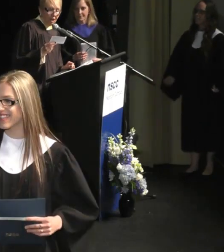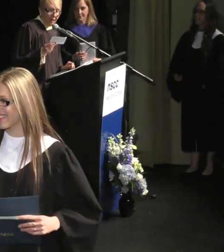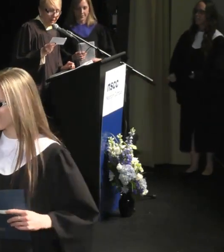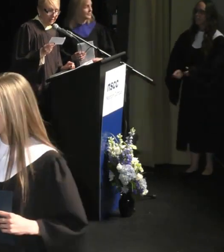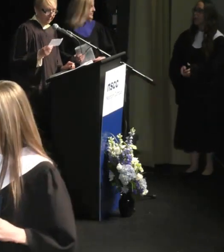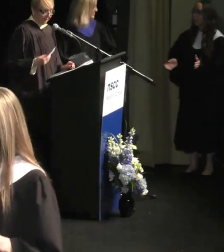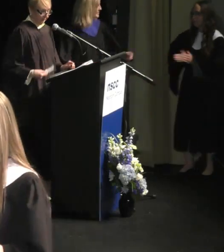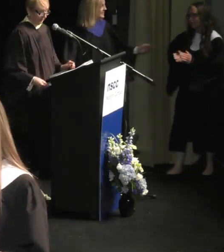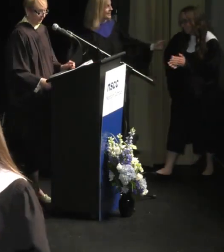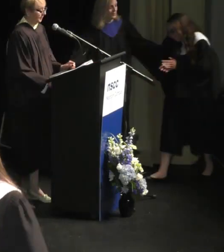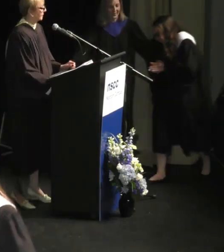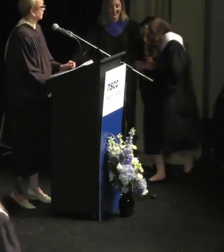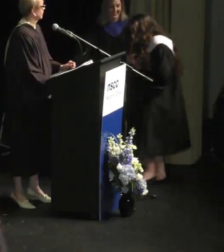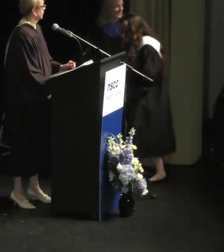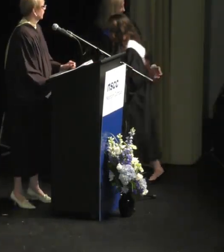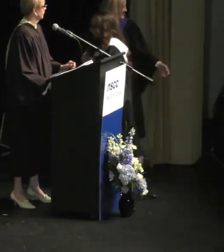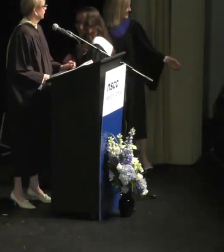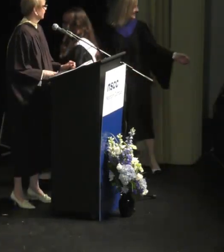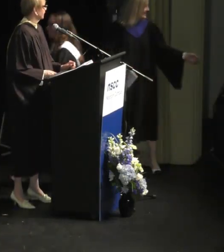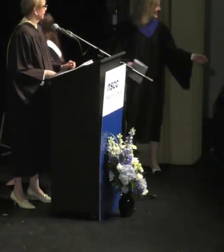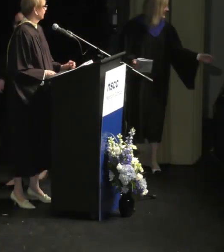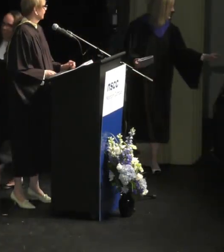Jennifer Jakes.